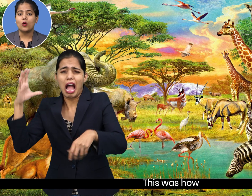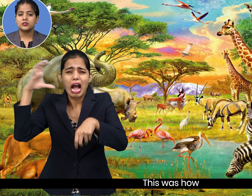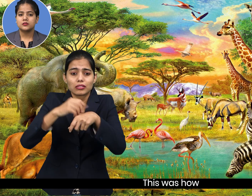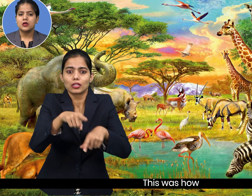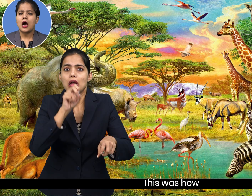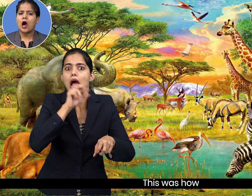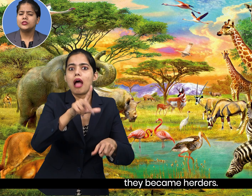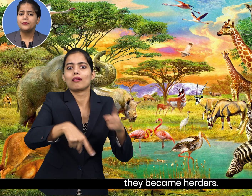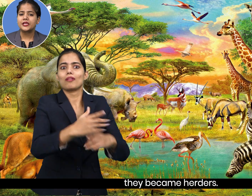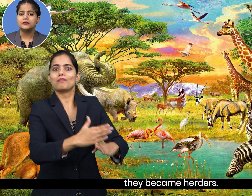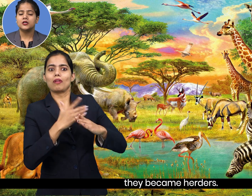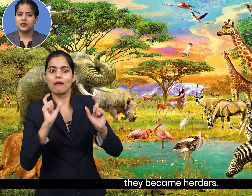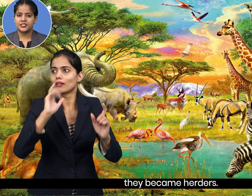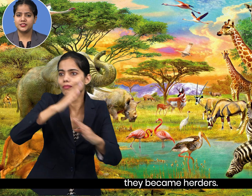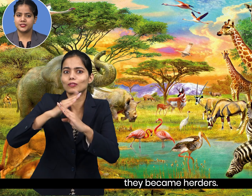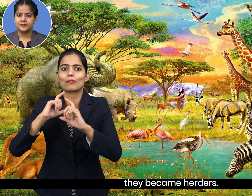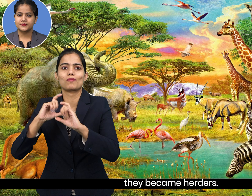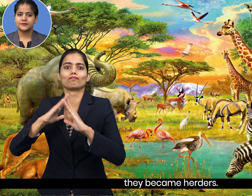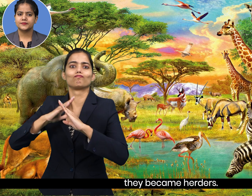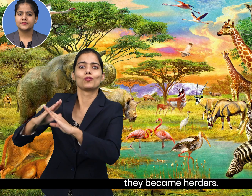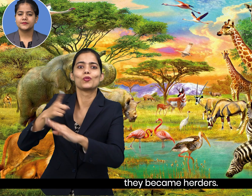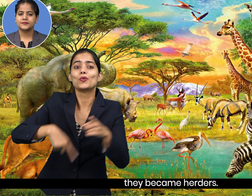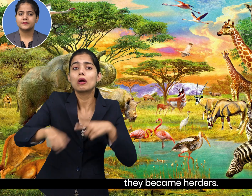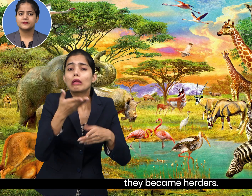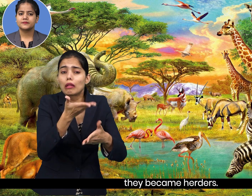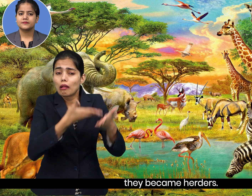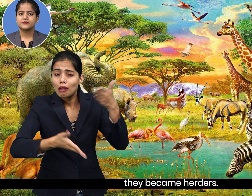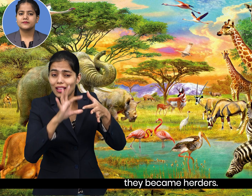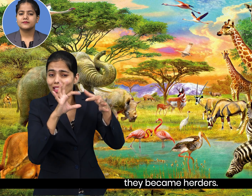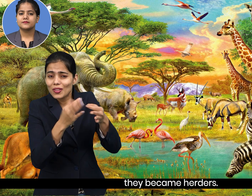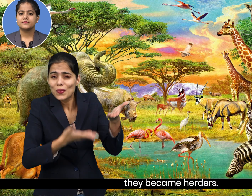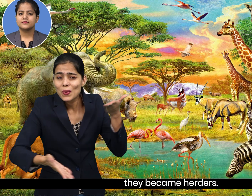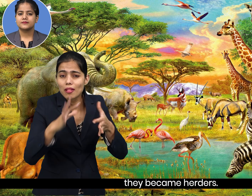This was how they became herders.